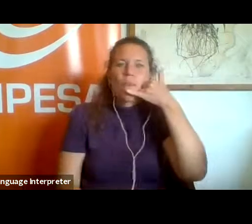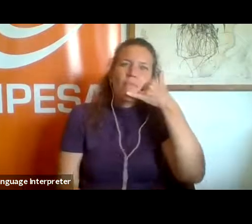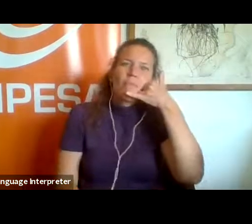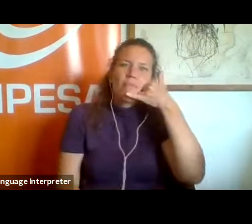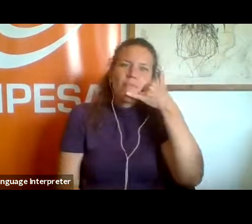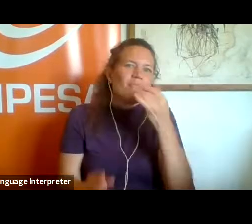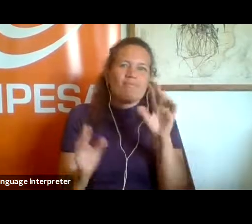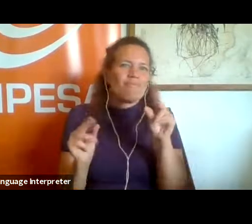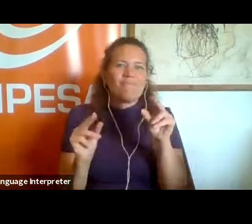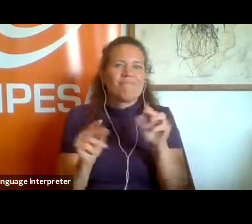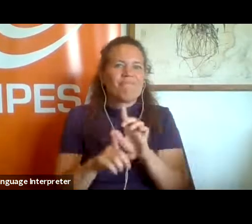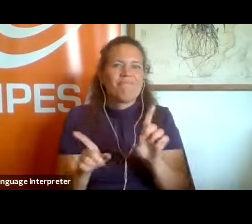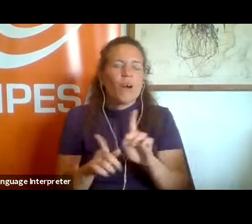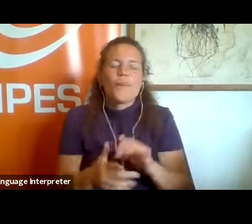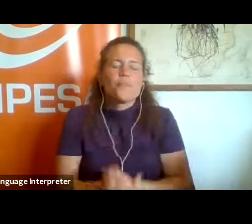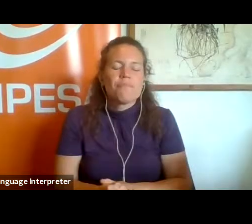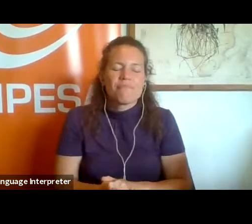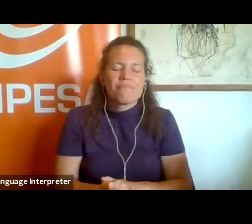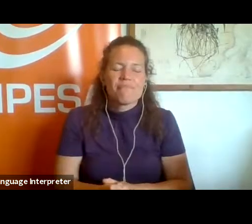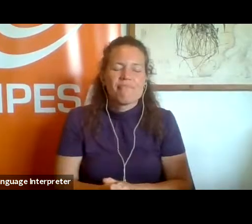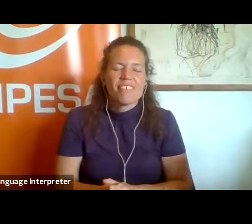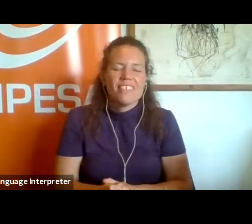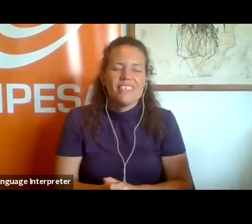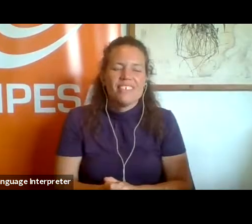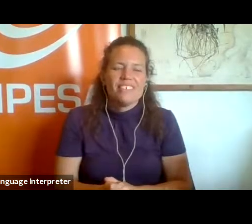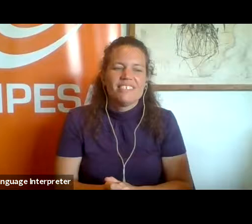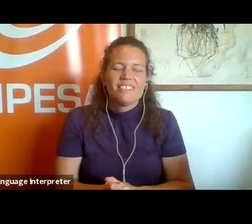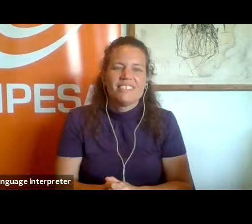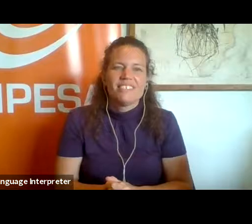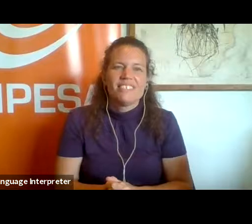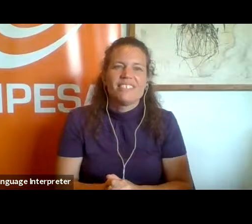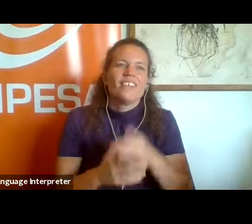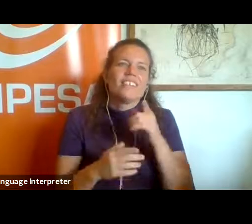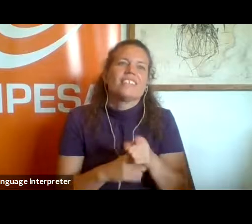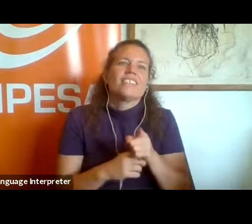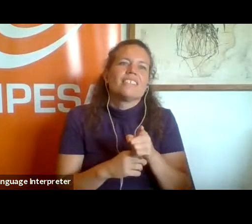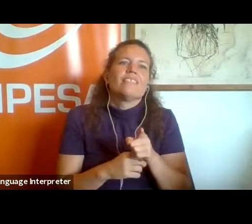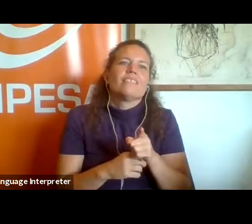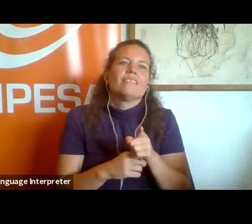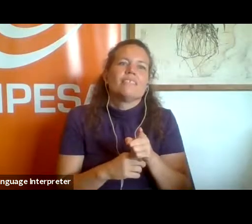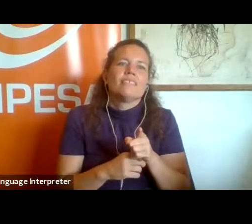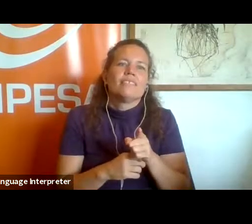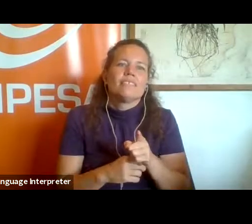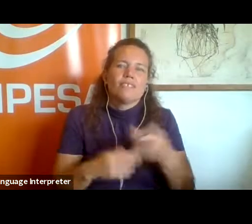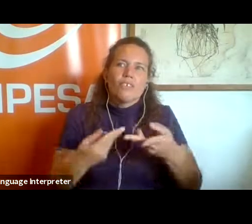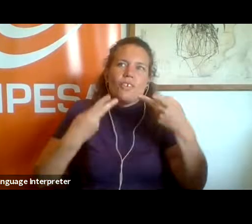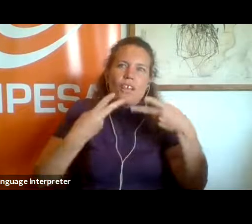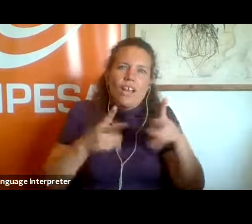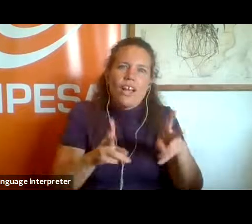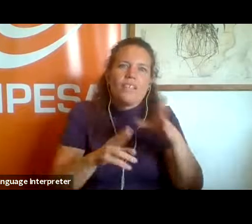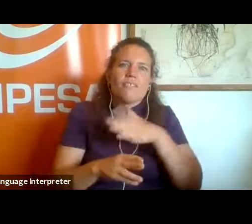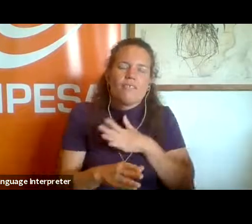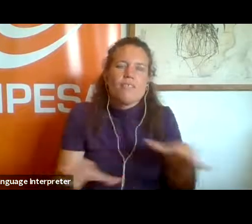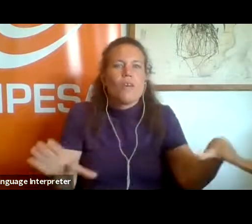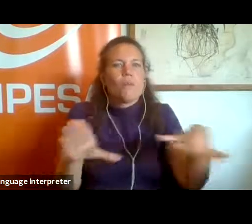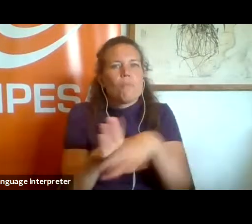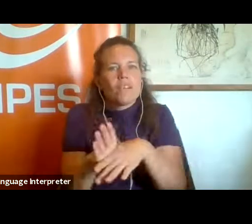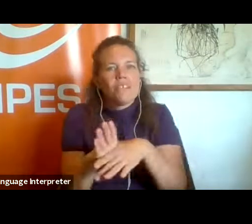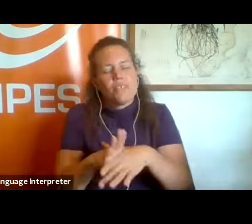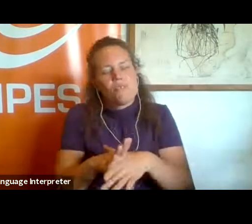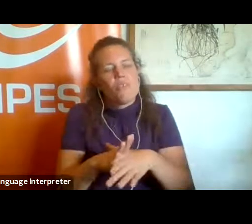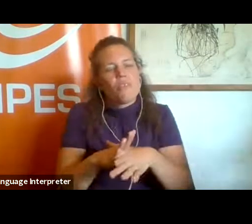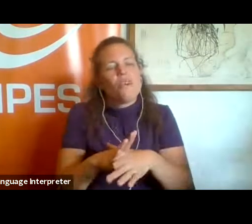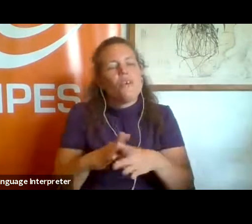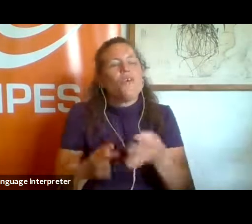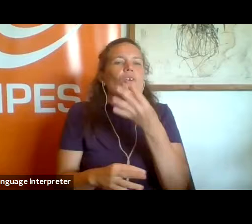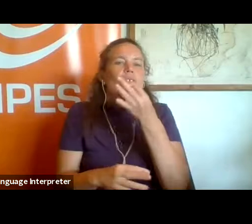warfare? So basically, it's an initiative that was obviously launched by in partnership with the French government.